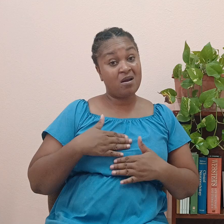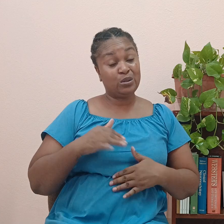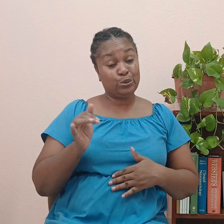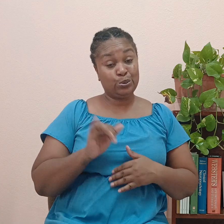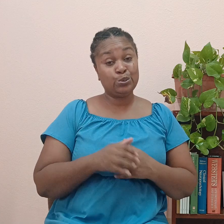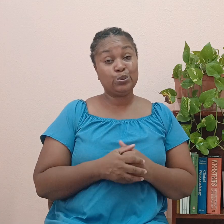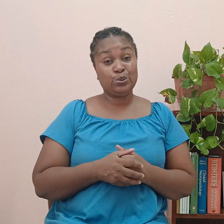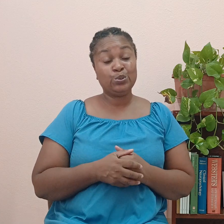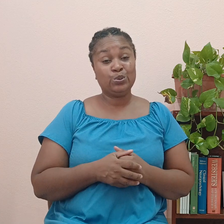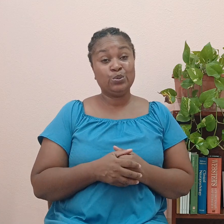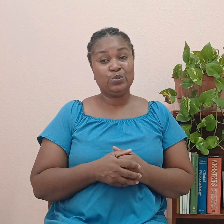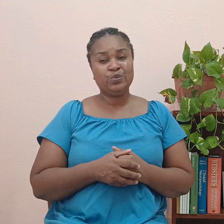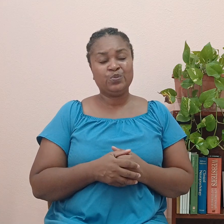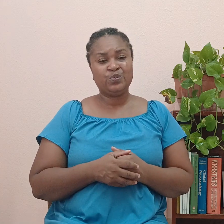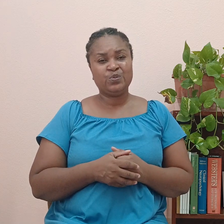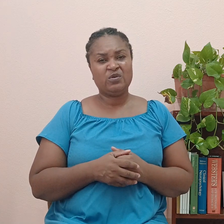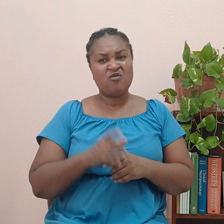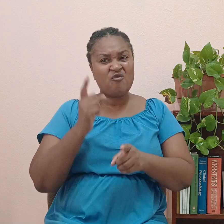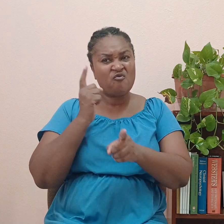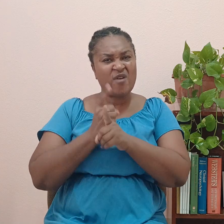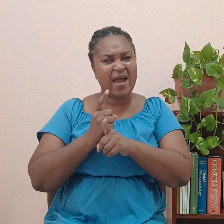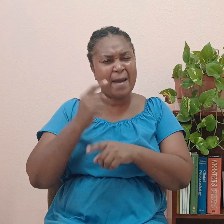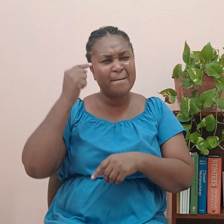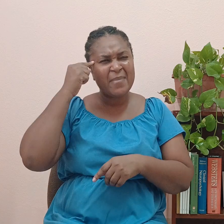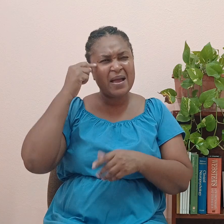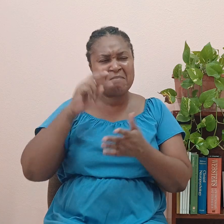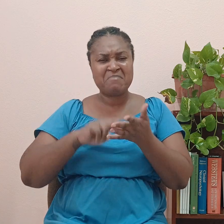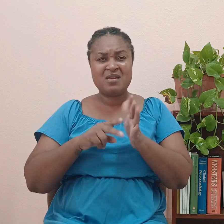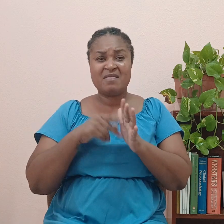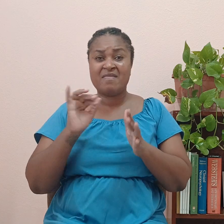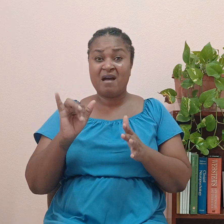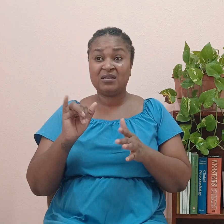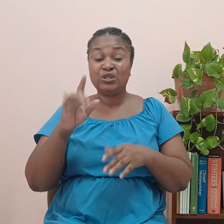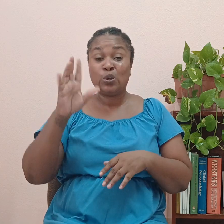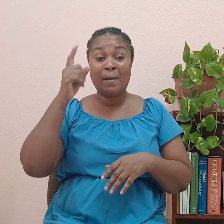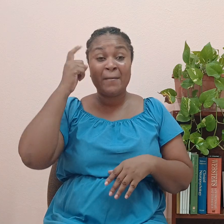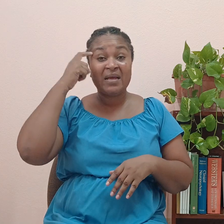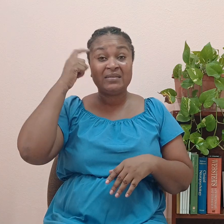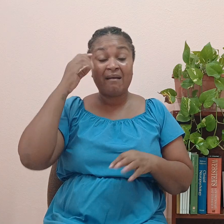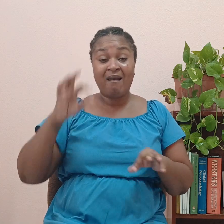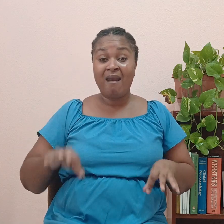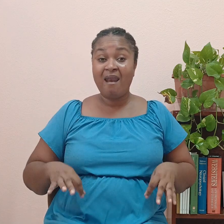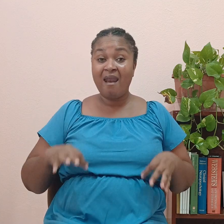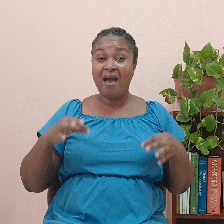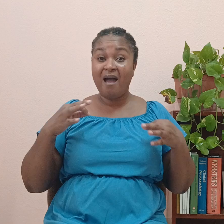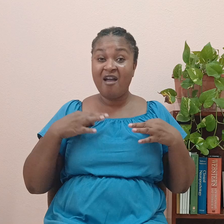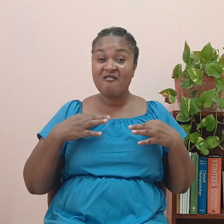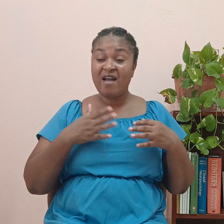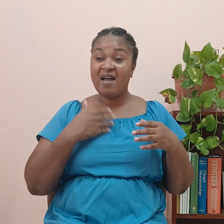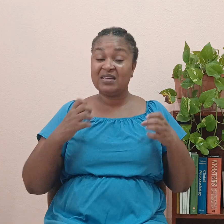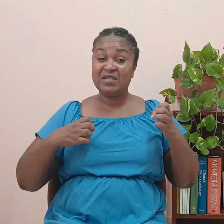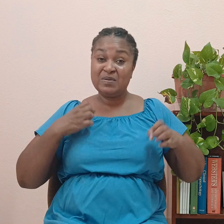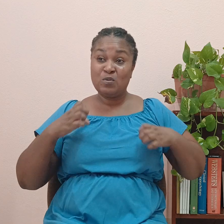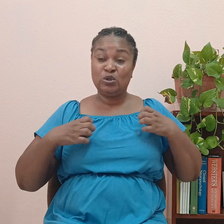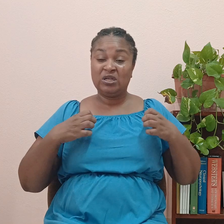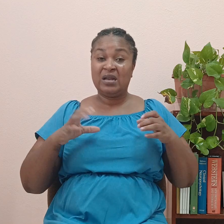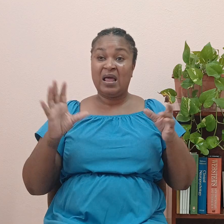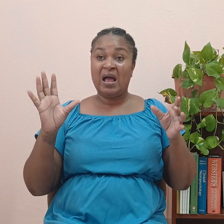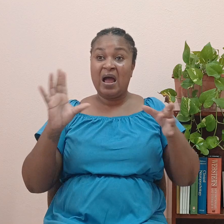A sound mind means that one's mental life and emotional attachments